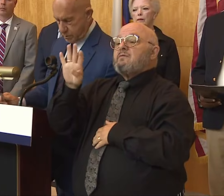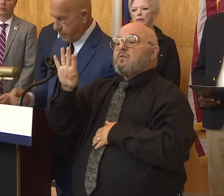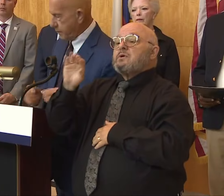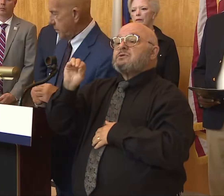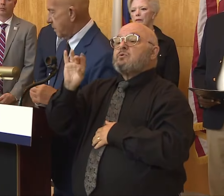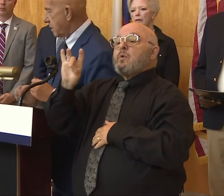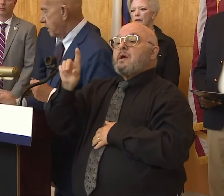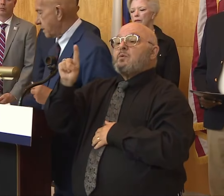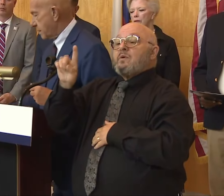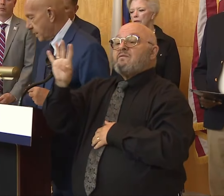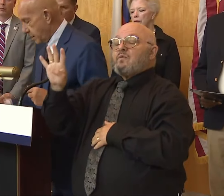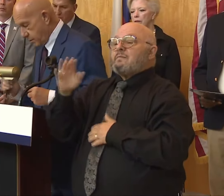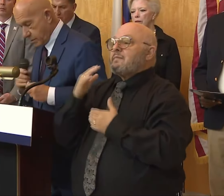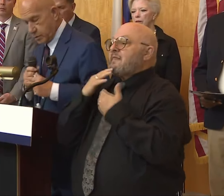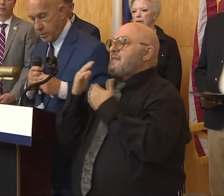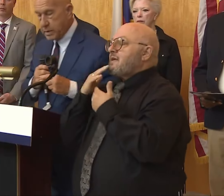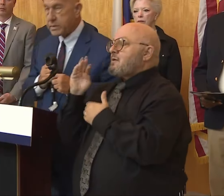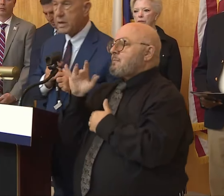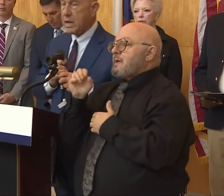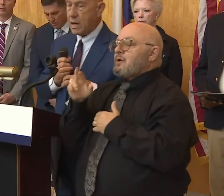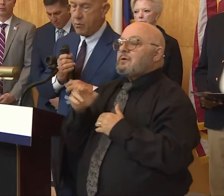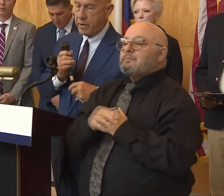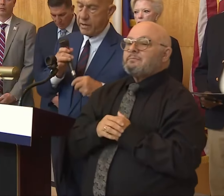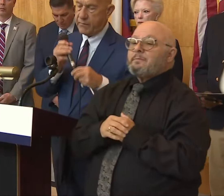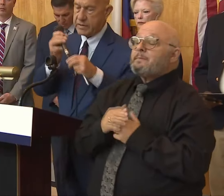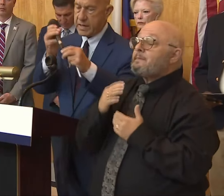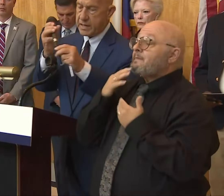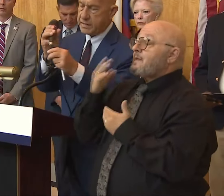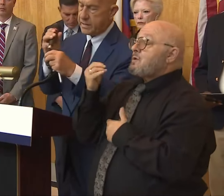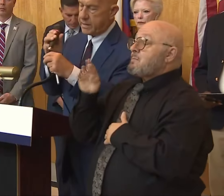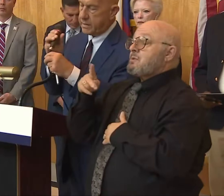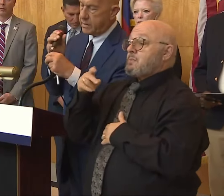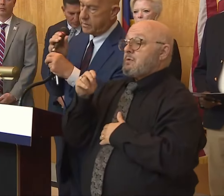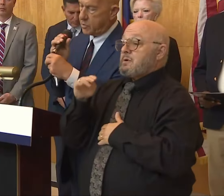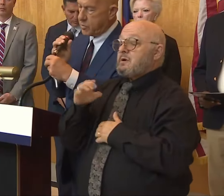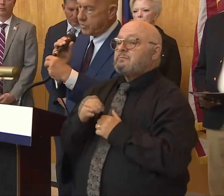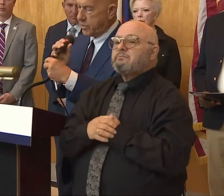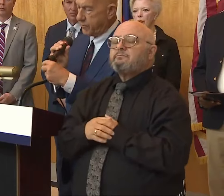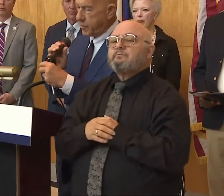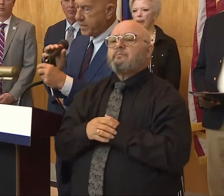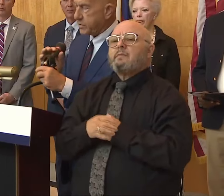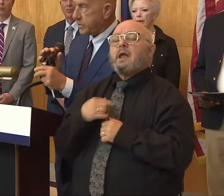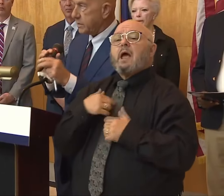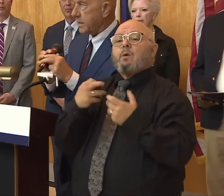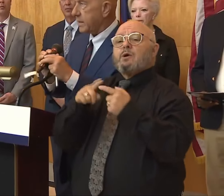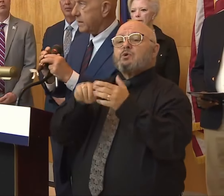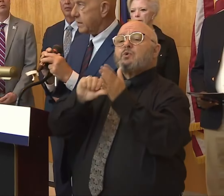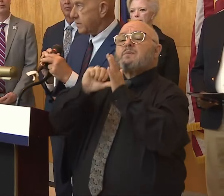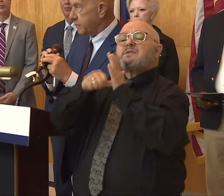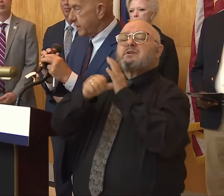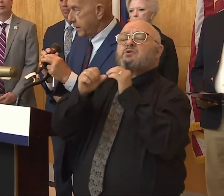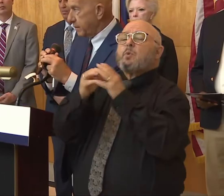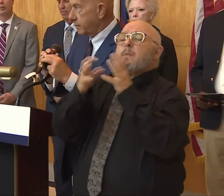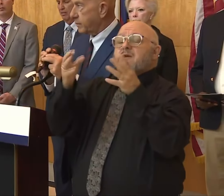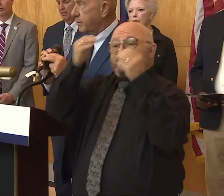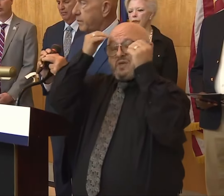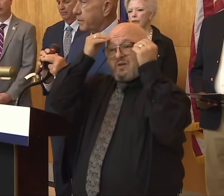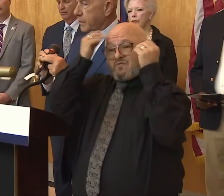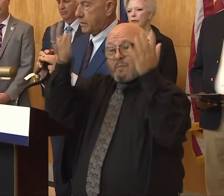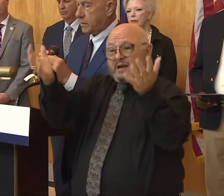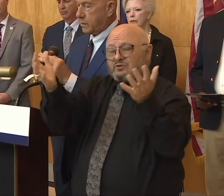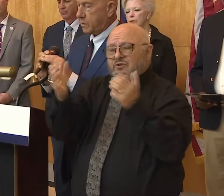832-394-0814. Thank you, Mayor. Thank you, Mr. Barnes. I want to emphasize that so much of the information that is being